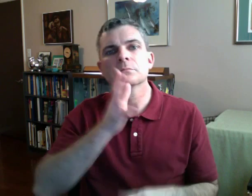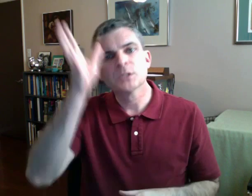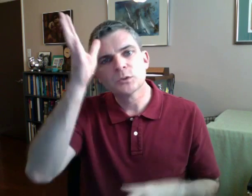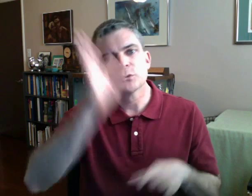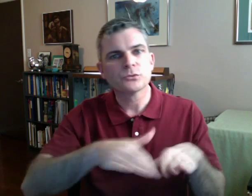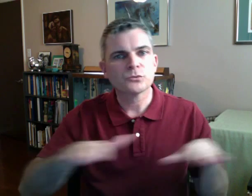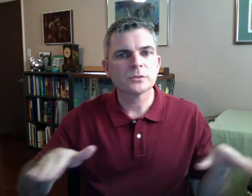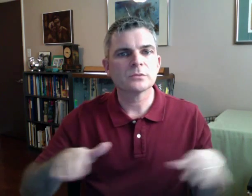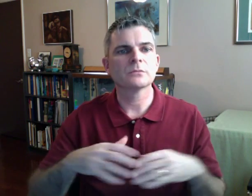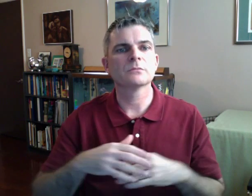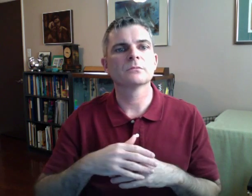or best friends.